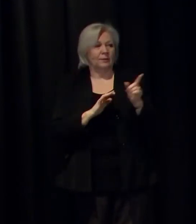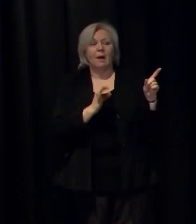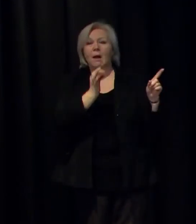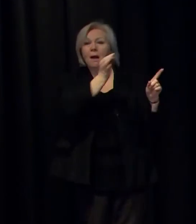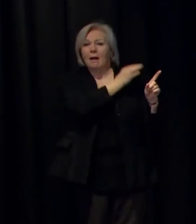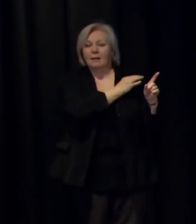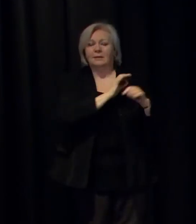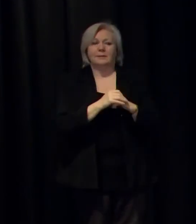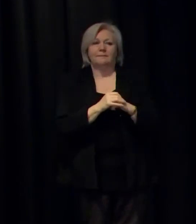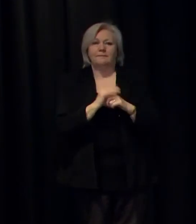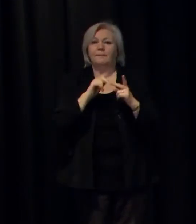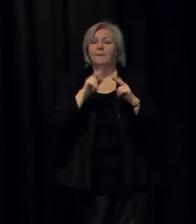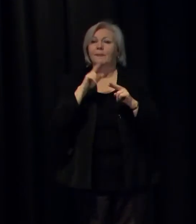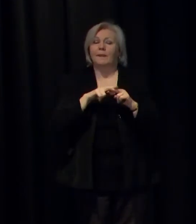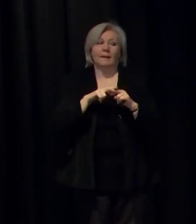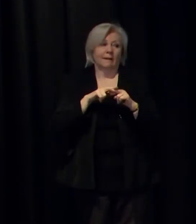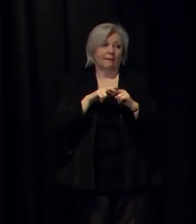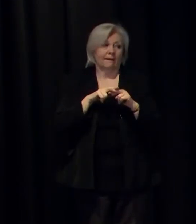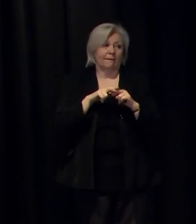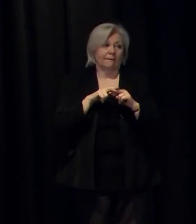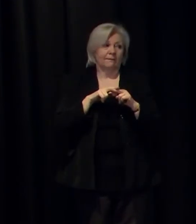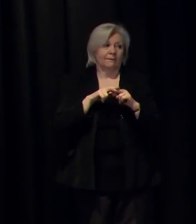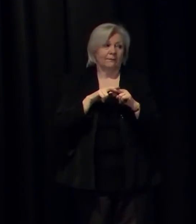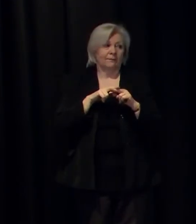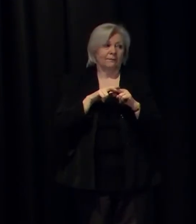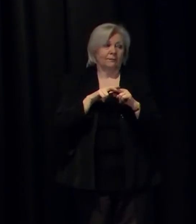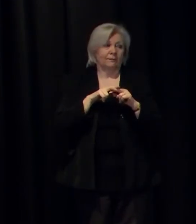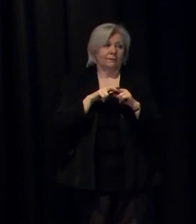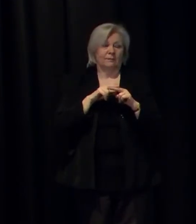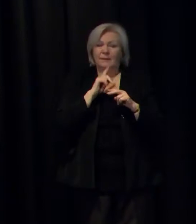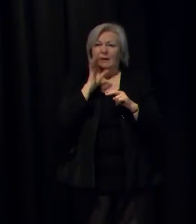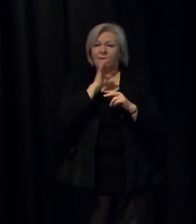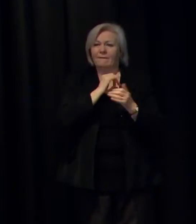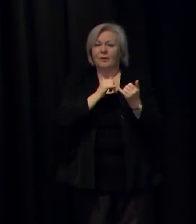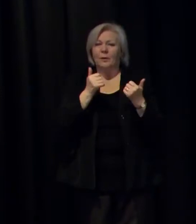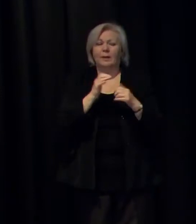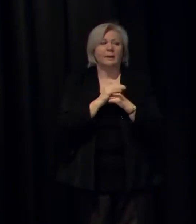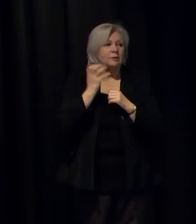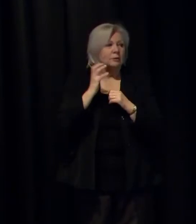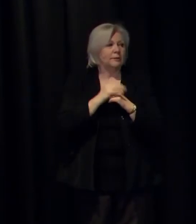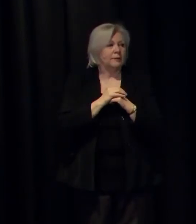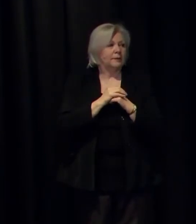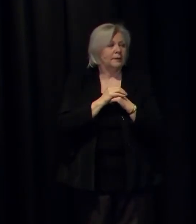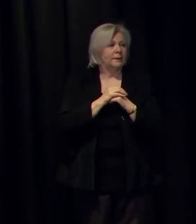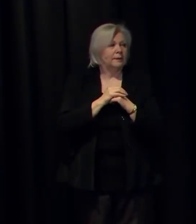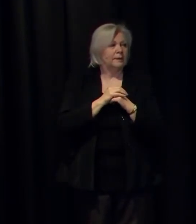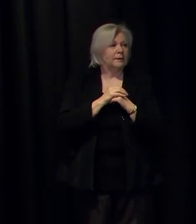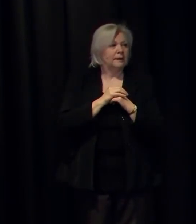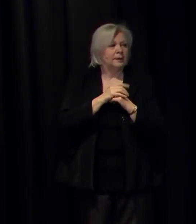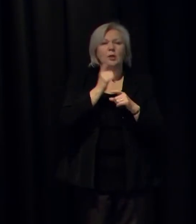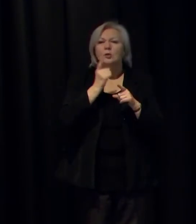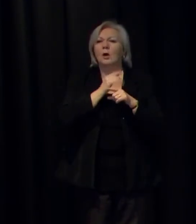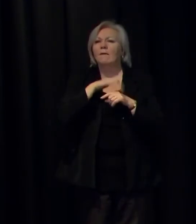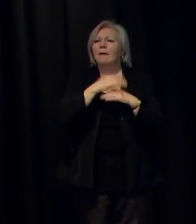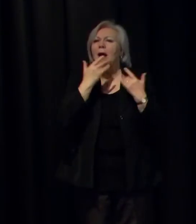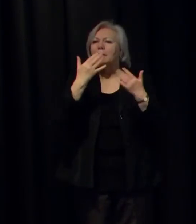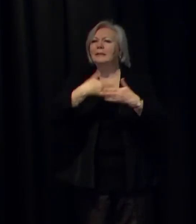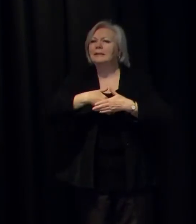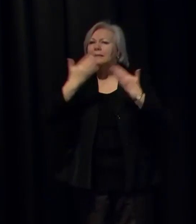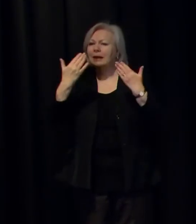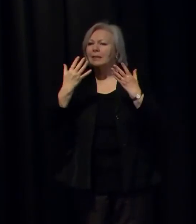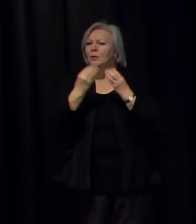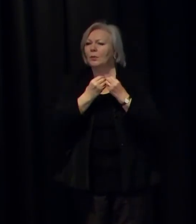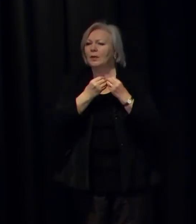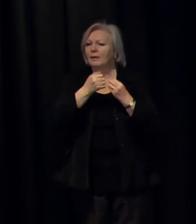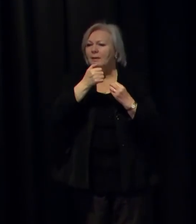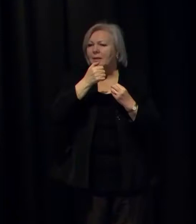of the 12 and over population vaccinated, I don't know, around 6th or 7th of November, for example, a couple of days after, we will be able